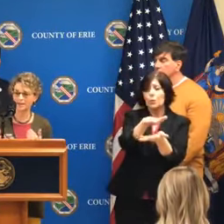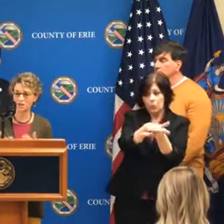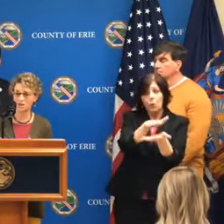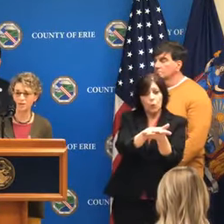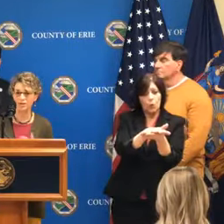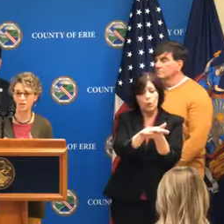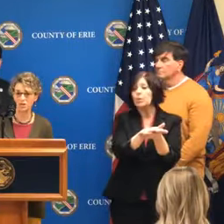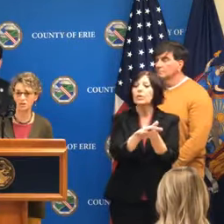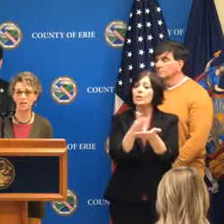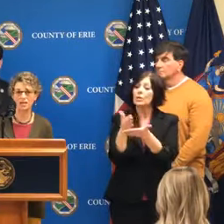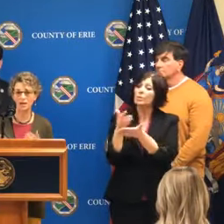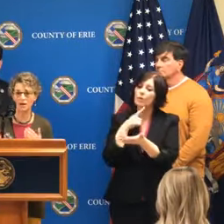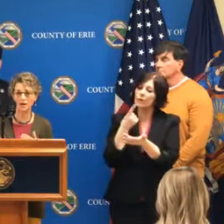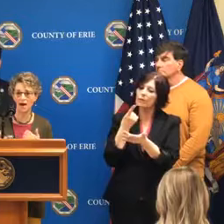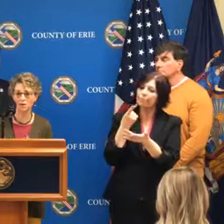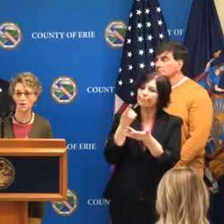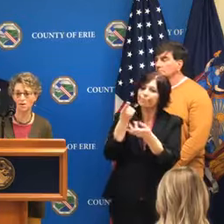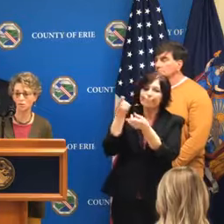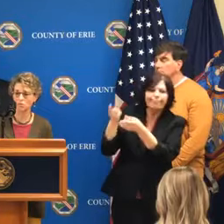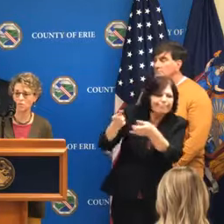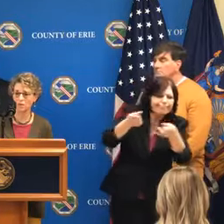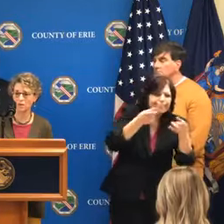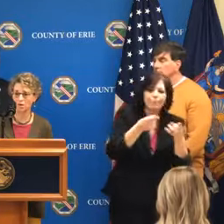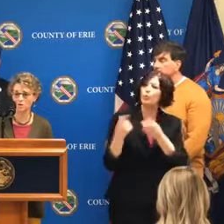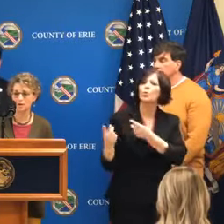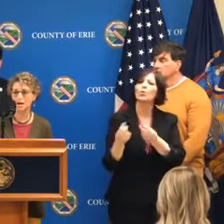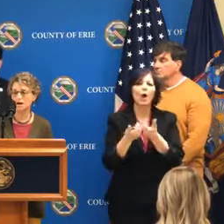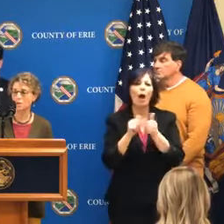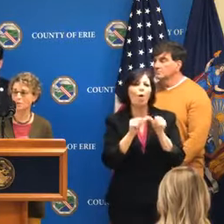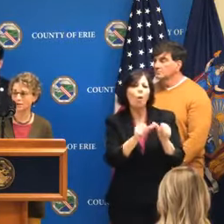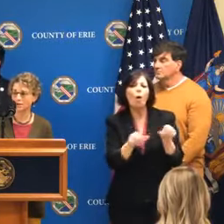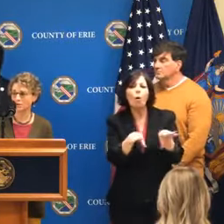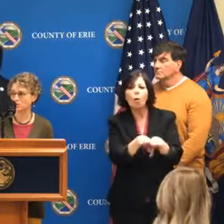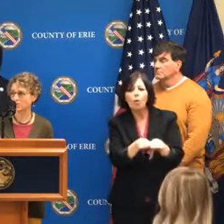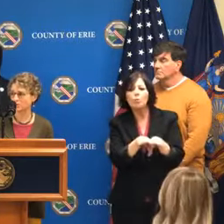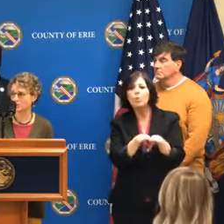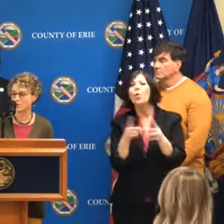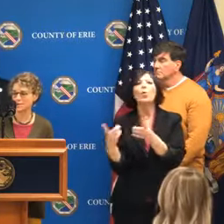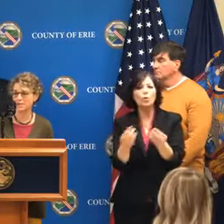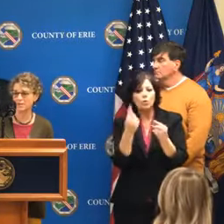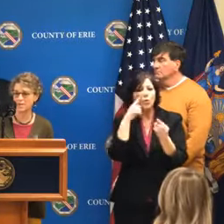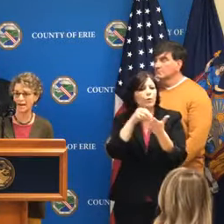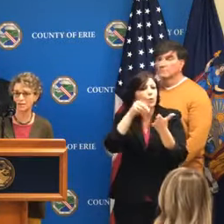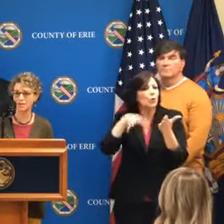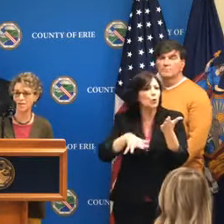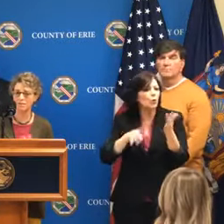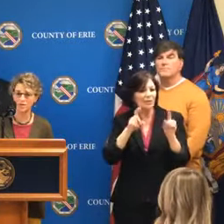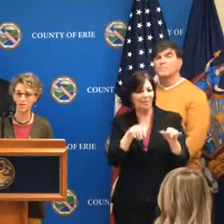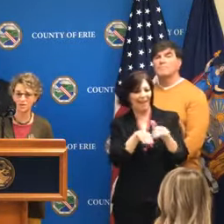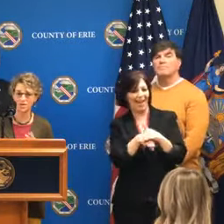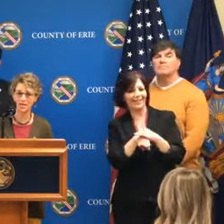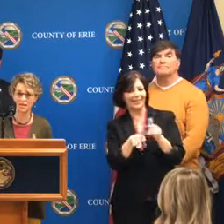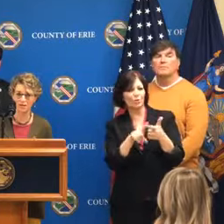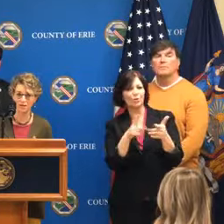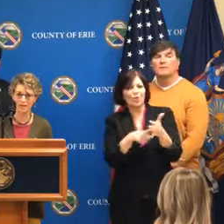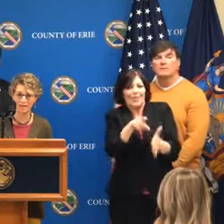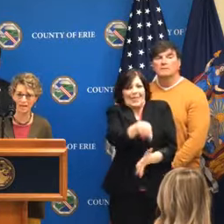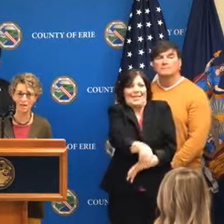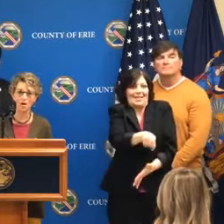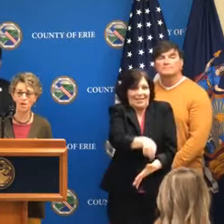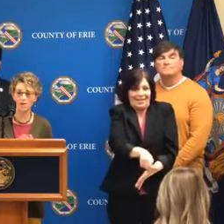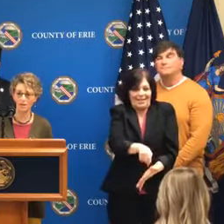a shared decision making about how long the schools will be closed, what they're going to do for their students to give them access to the resources that